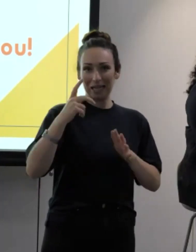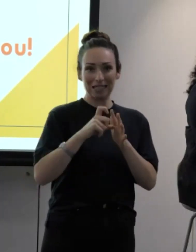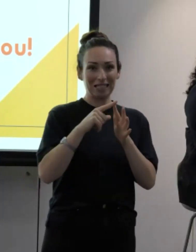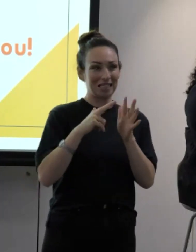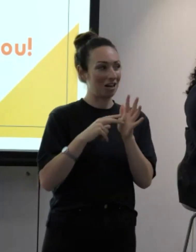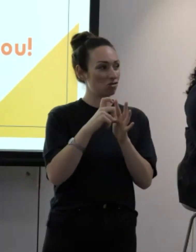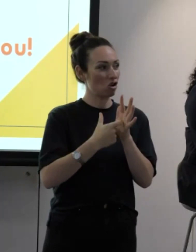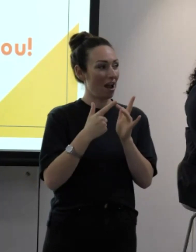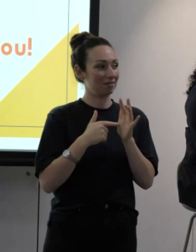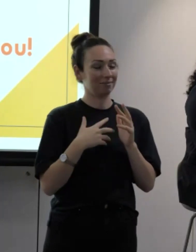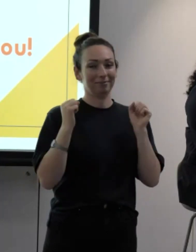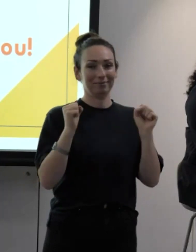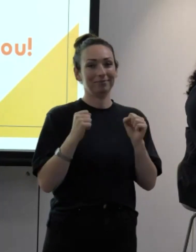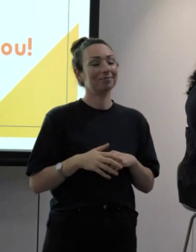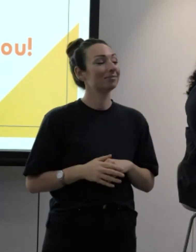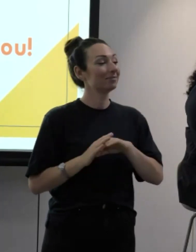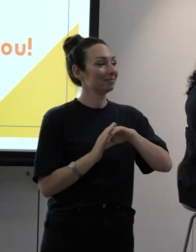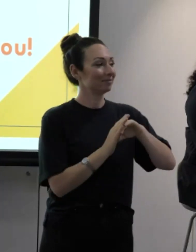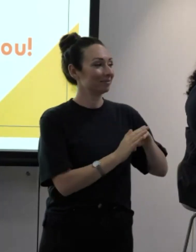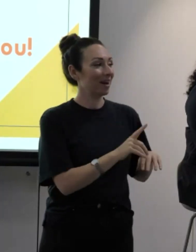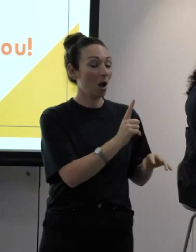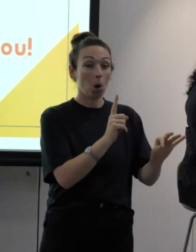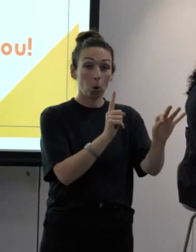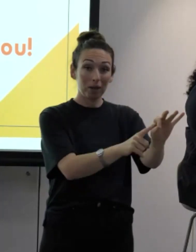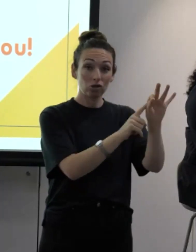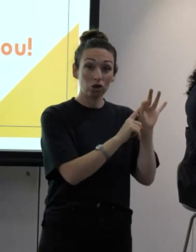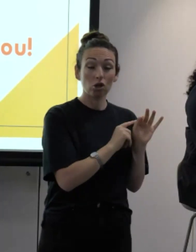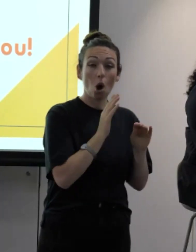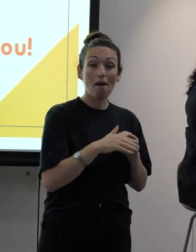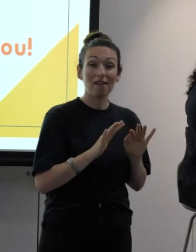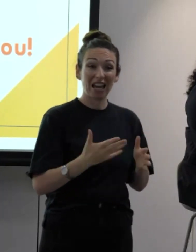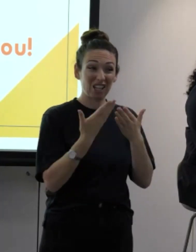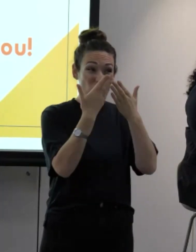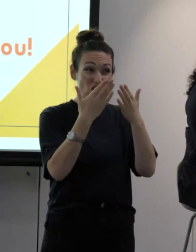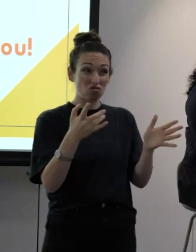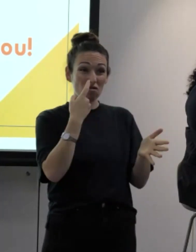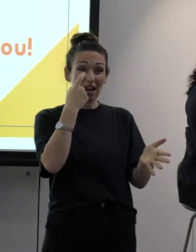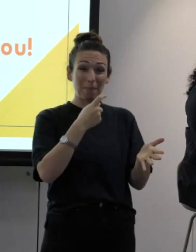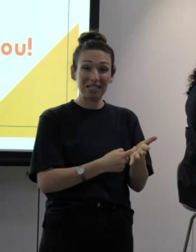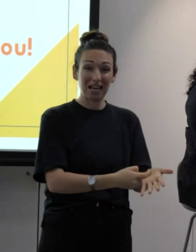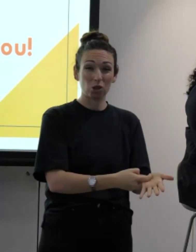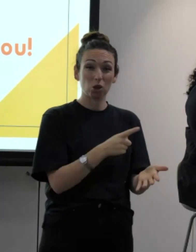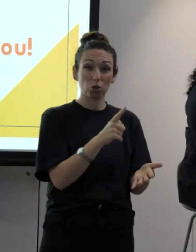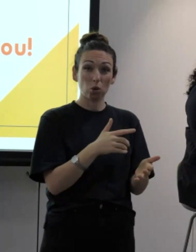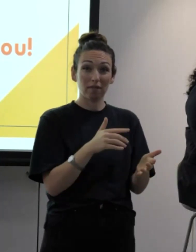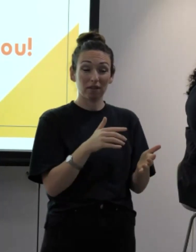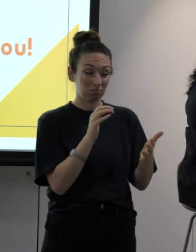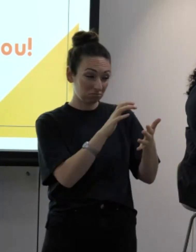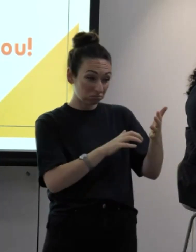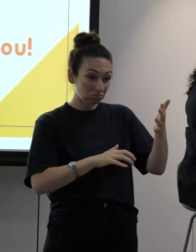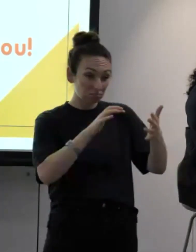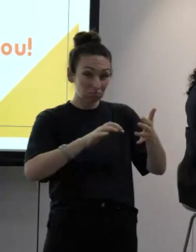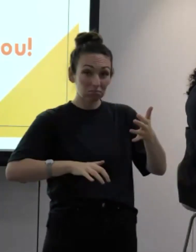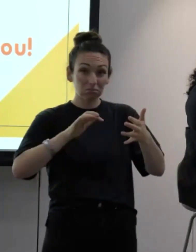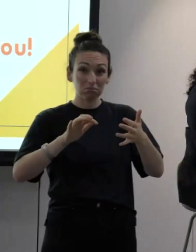Thank you. My question was just, are there any general recommendations that you're putting together or looking at for parents before they